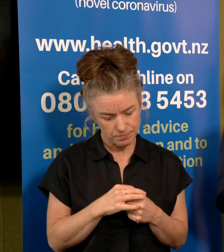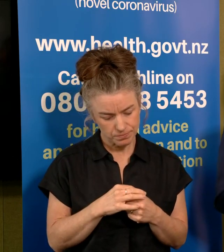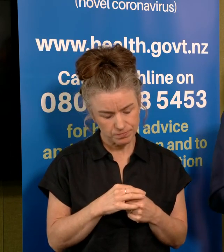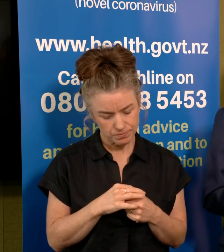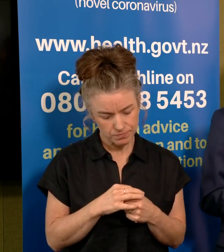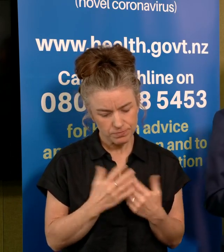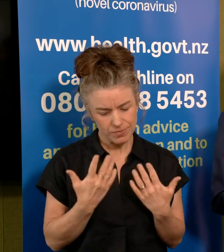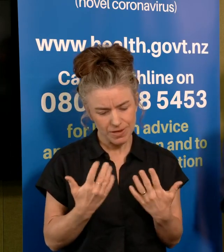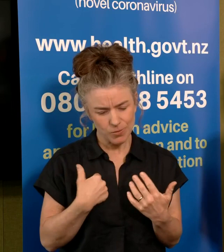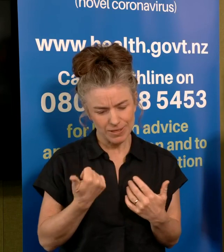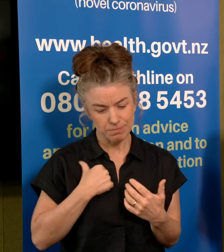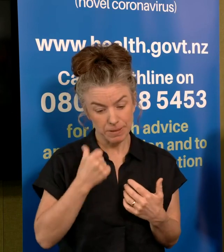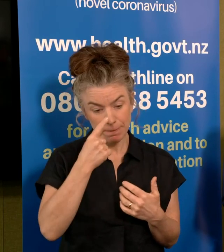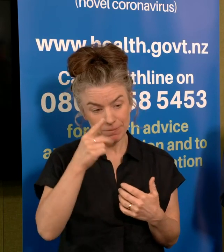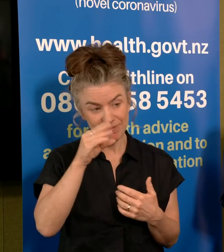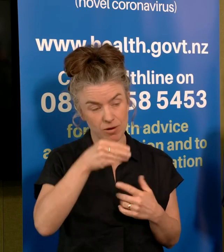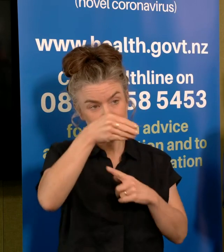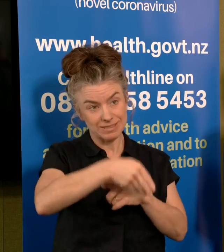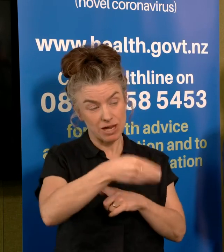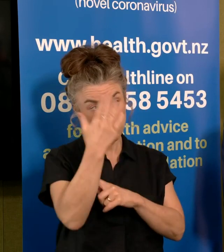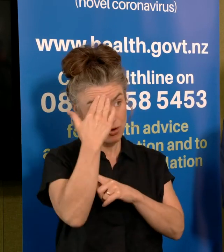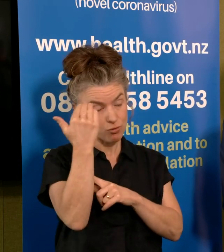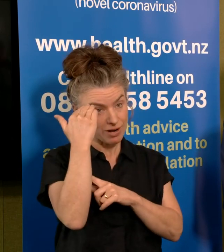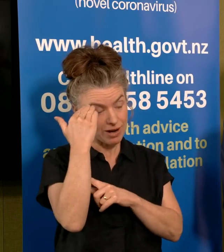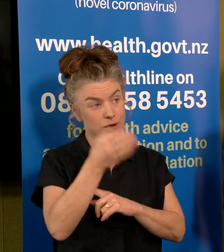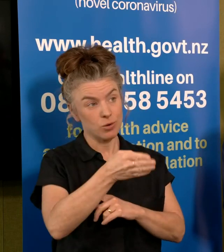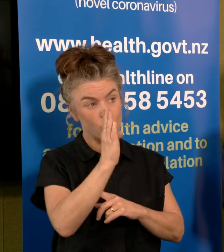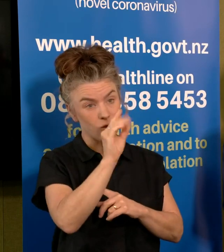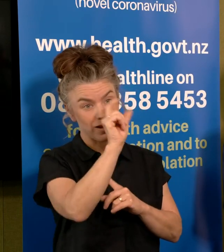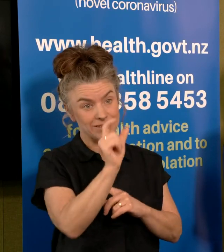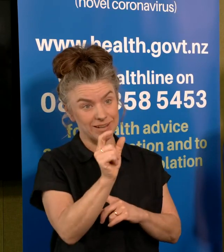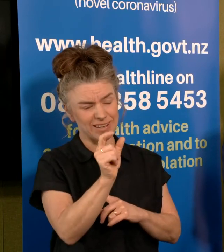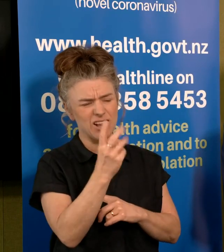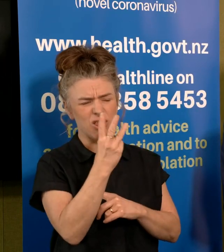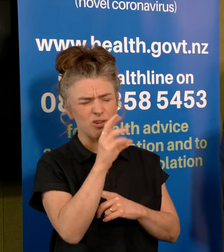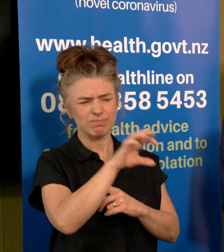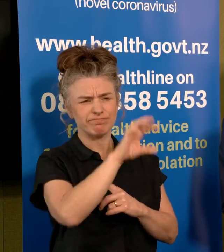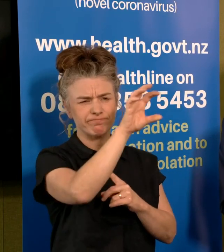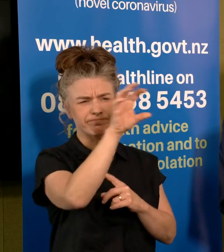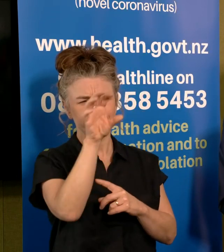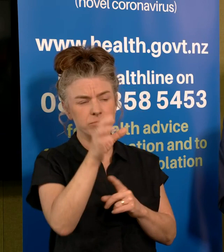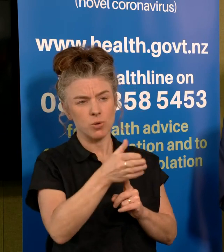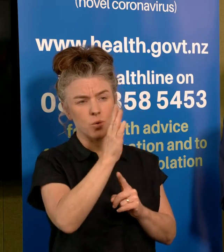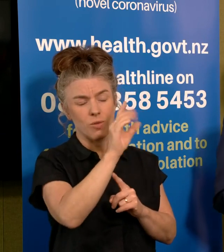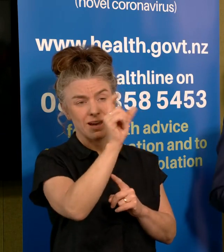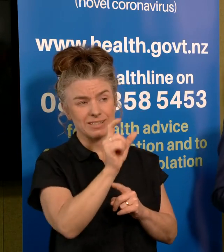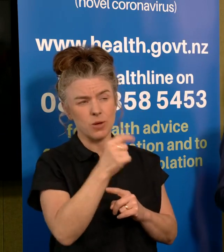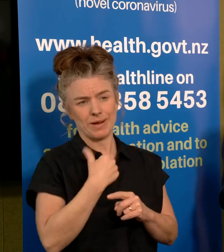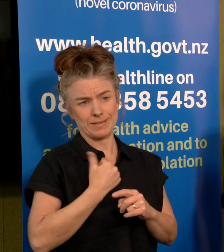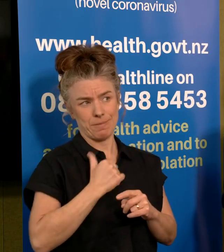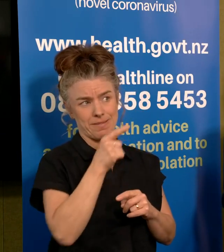are also now expecting people coming in from South Korea and from northern Italy, the 3 provinces in the north of Italy,